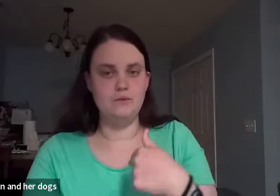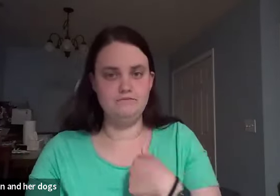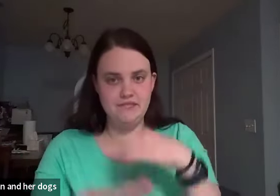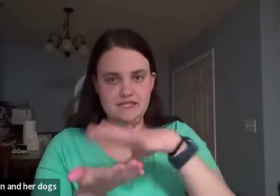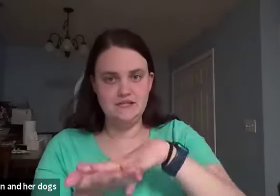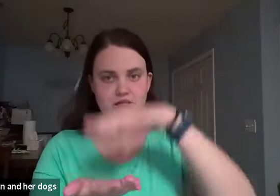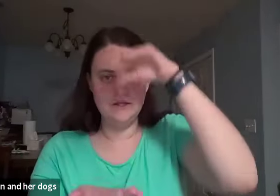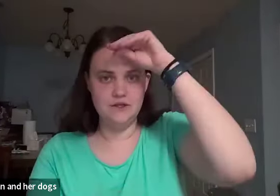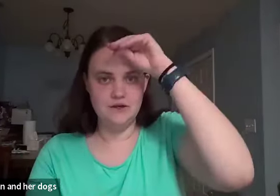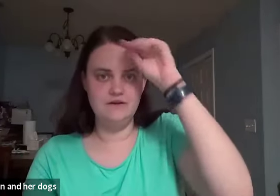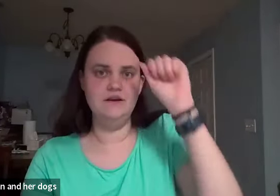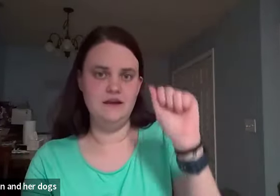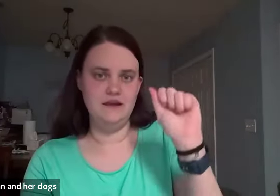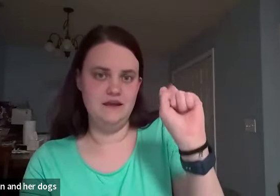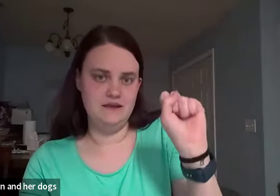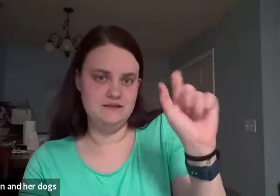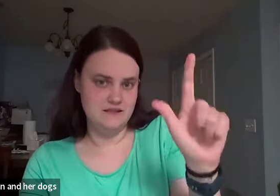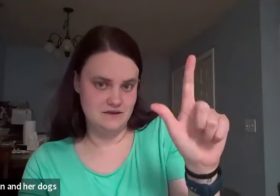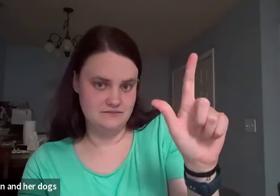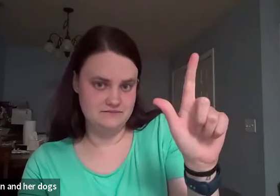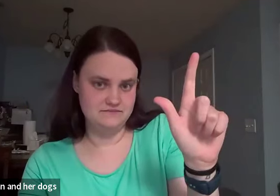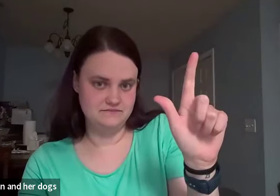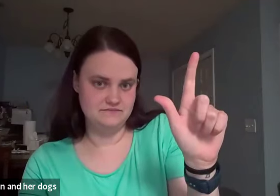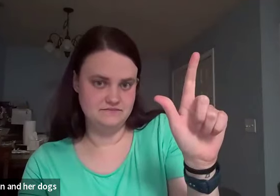So me learn ASL.